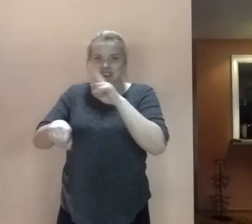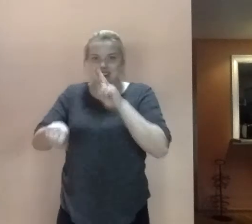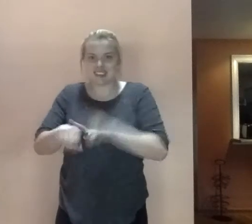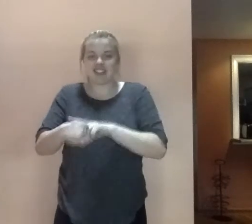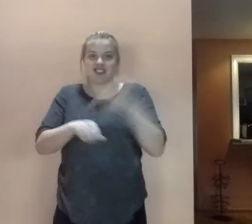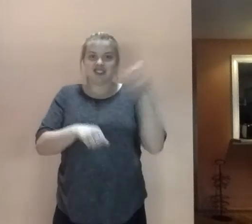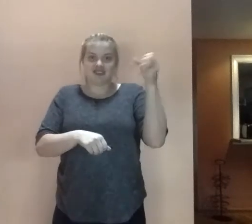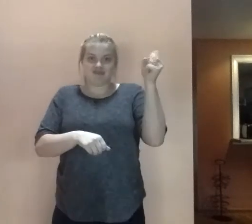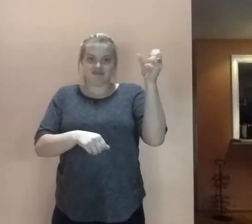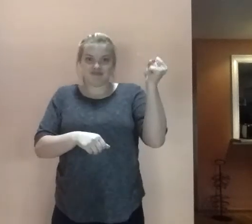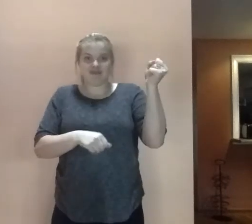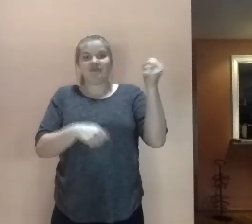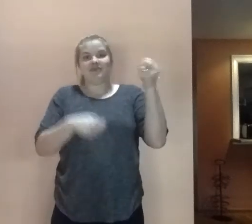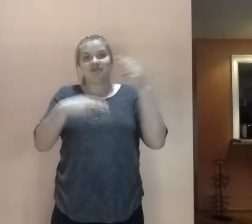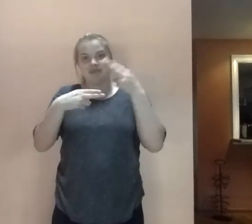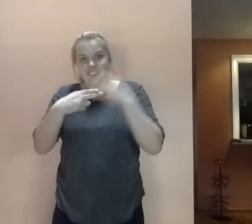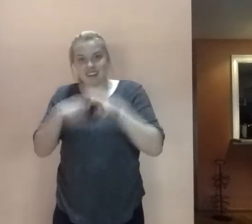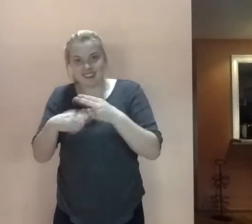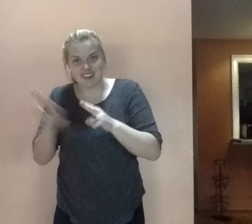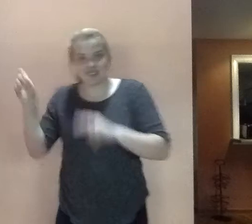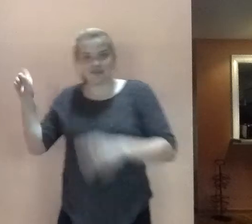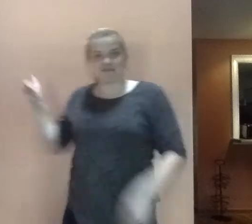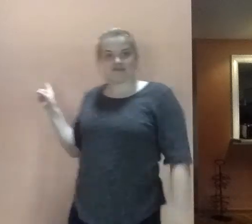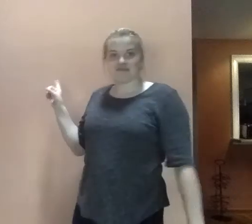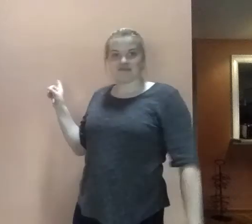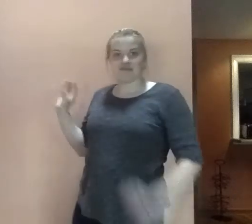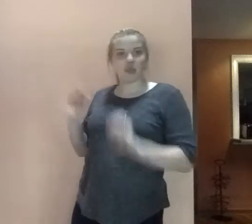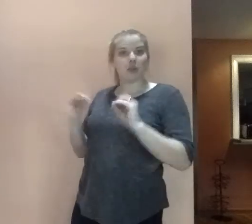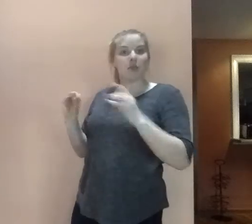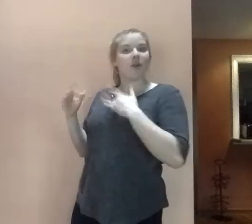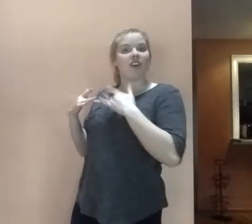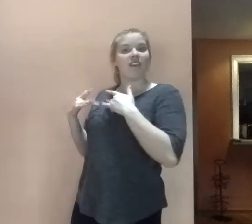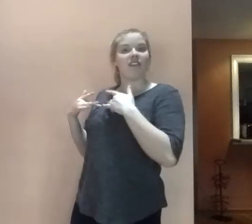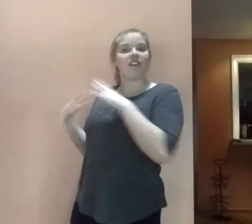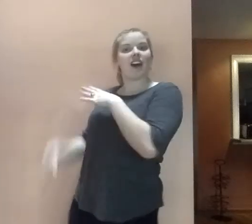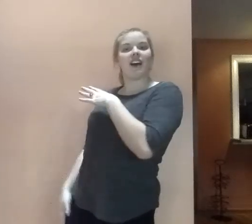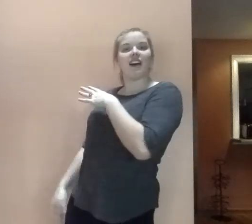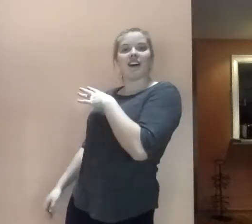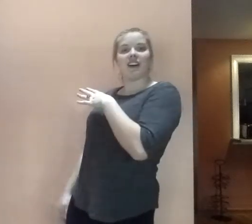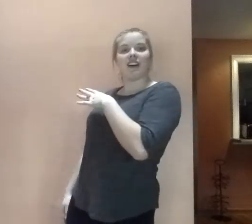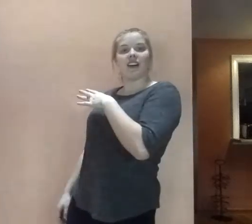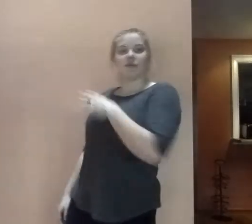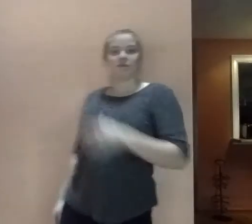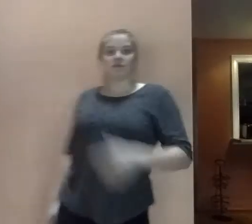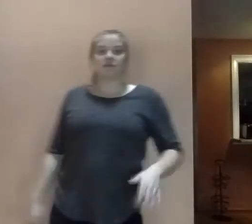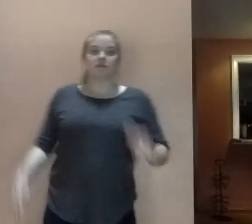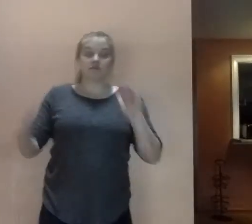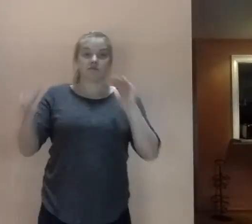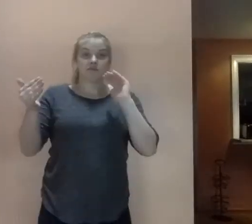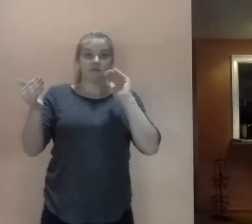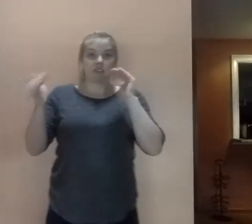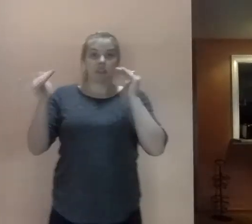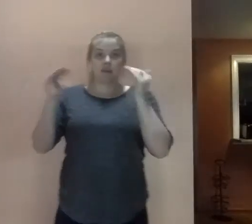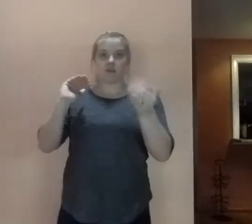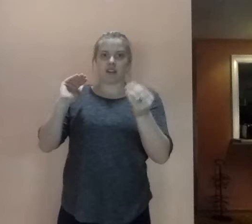confuse consumers by making claims that eggs don't negatively affect heart function. That is, only when compared to eating a McDonald's sausage